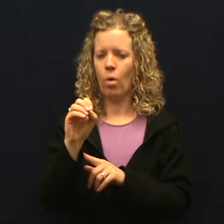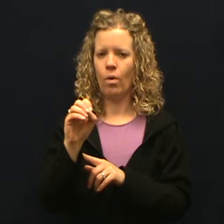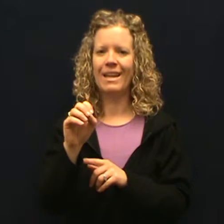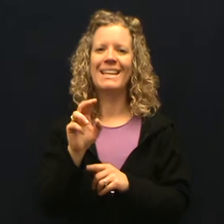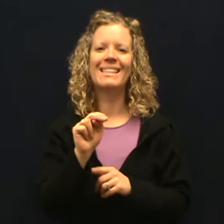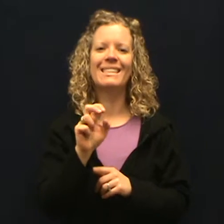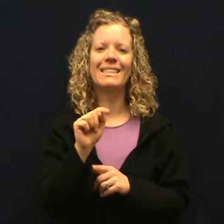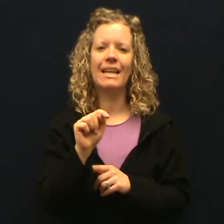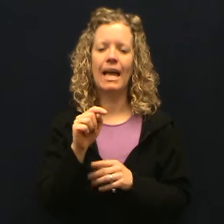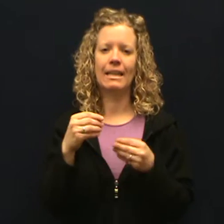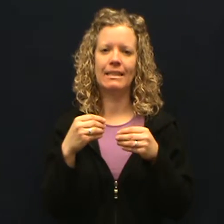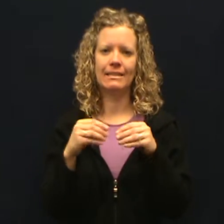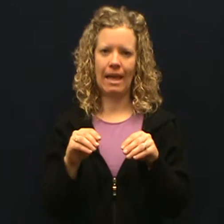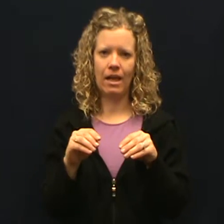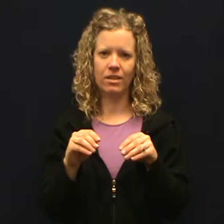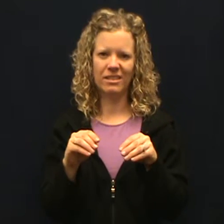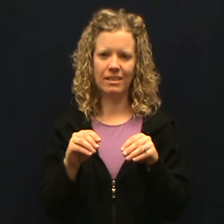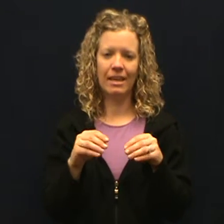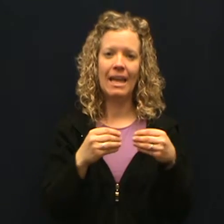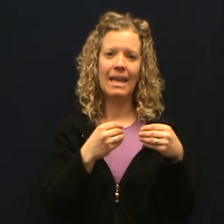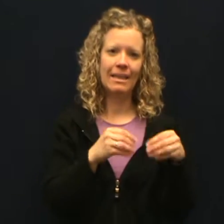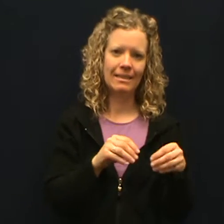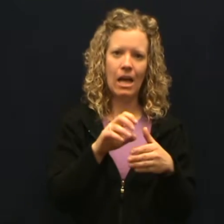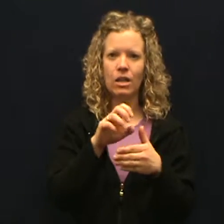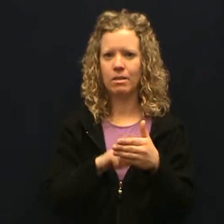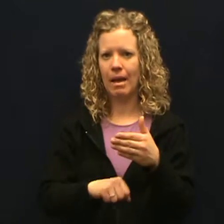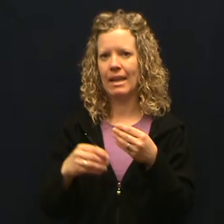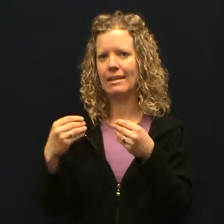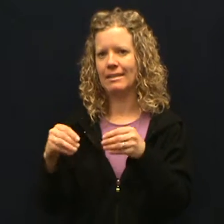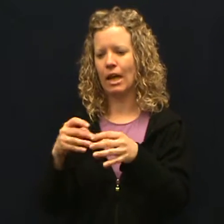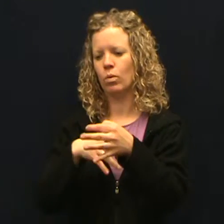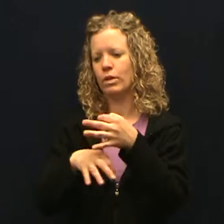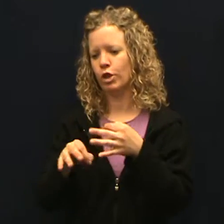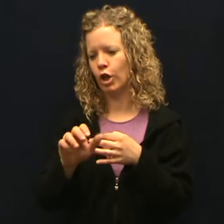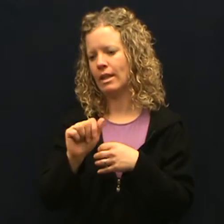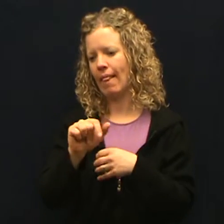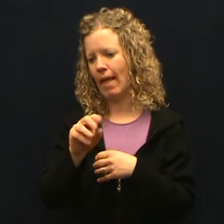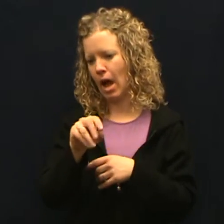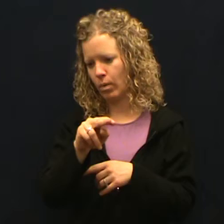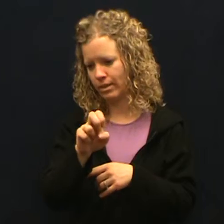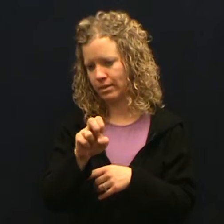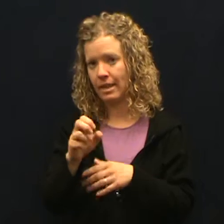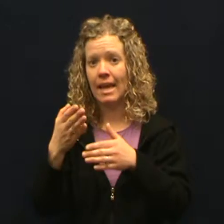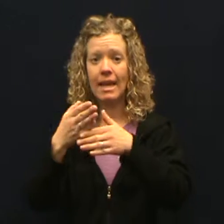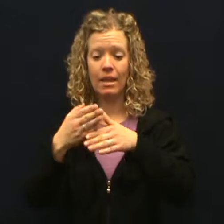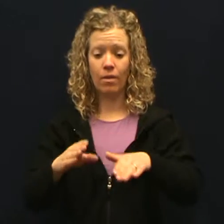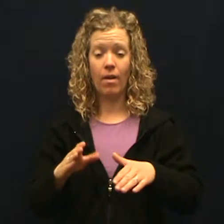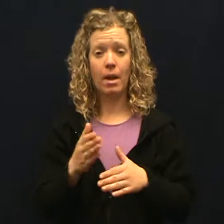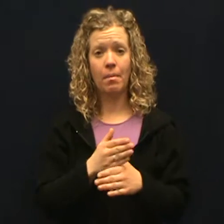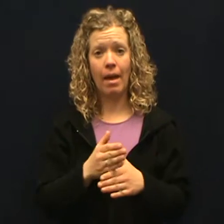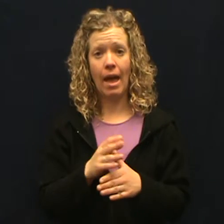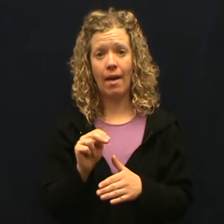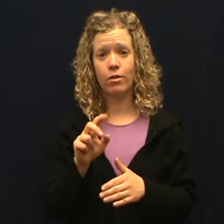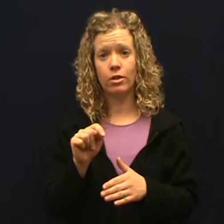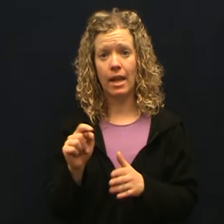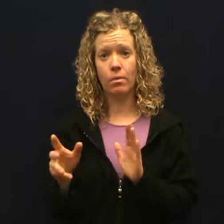in other words, sales minus sales returns and allowances, that type of thing, divided by your average net receivables. To get average